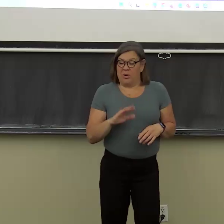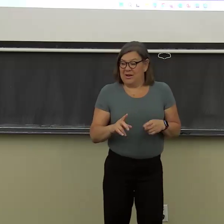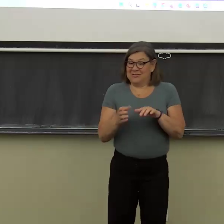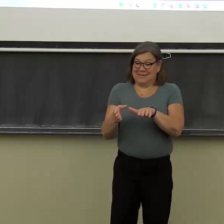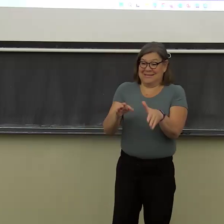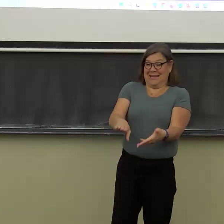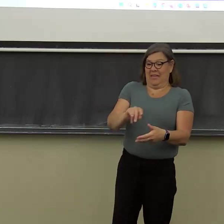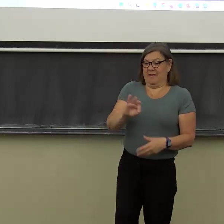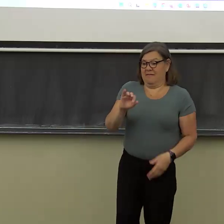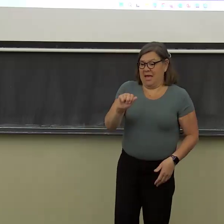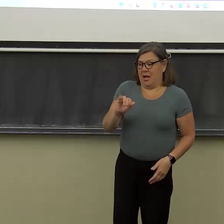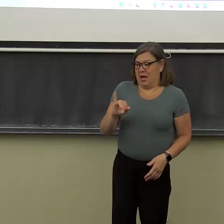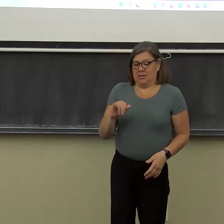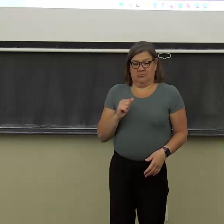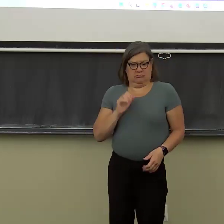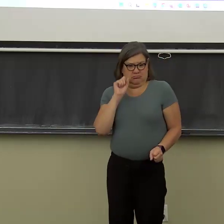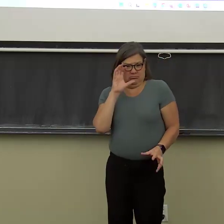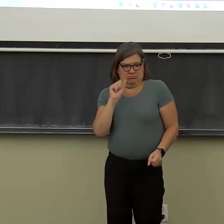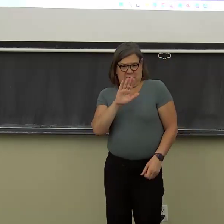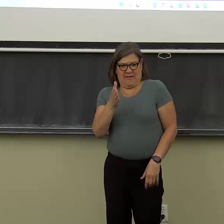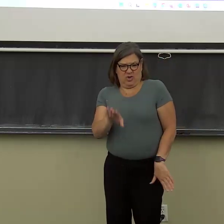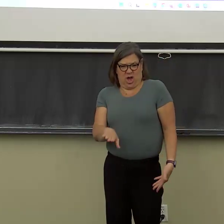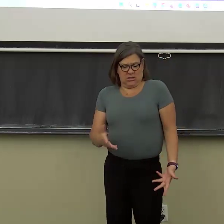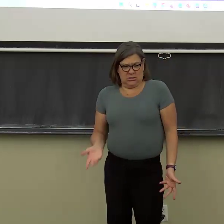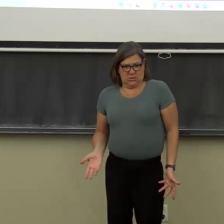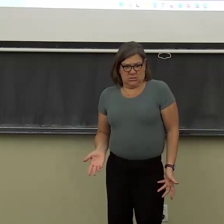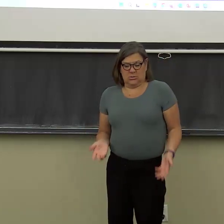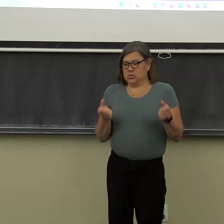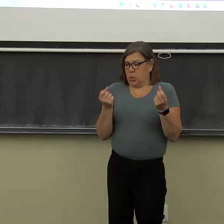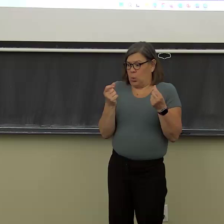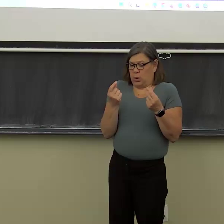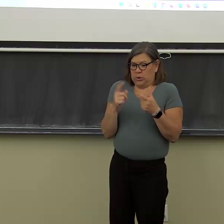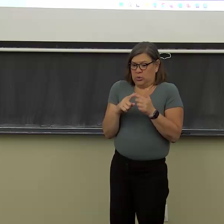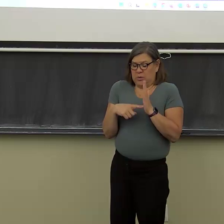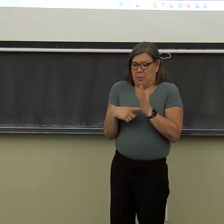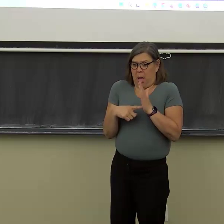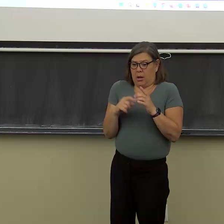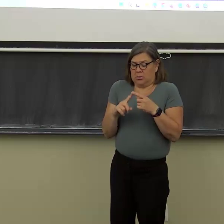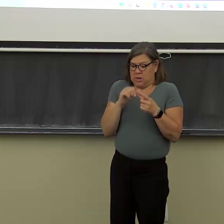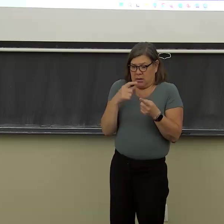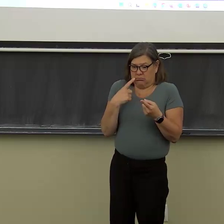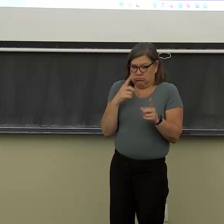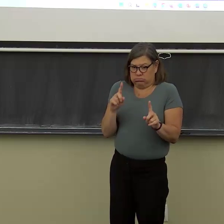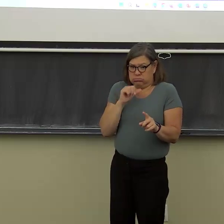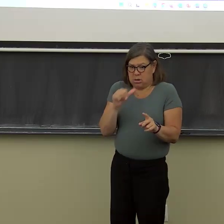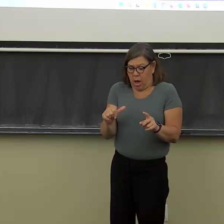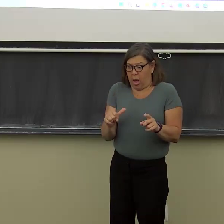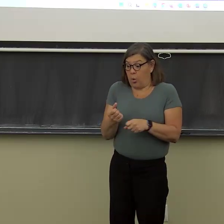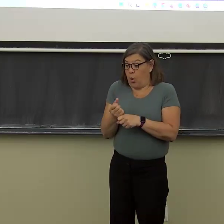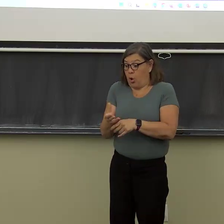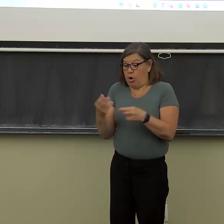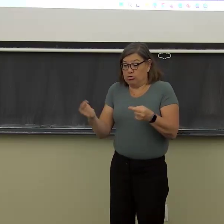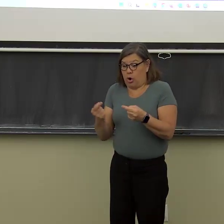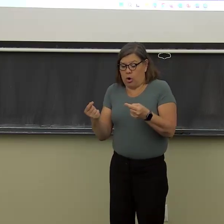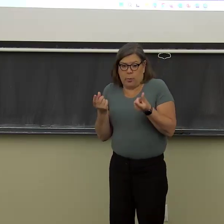AI, which is shocking, by the way. So what do we do with models that don't work, do harm, and so